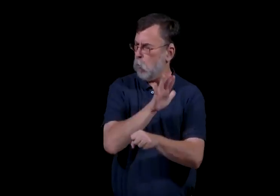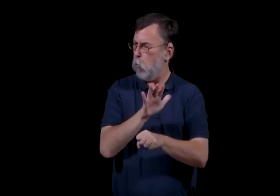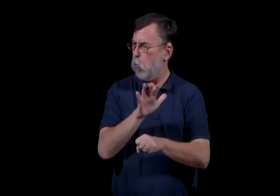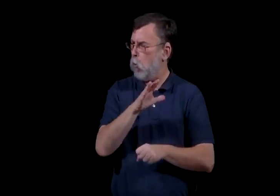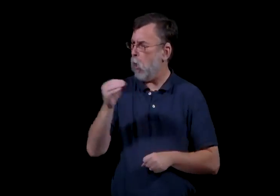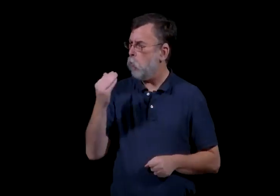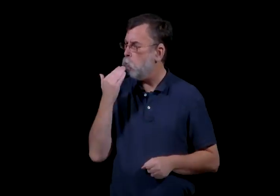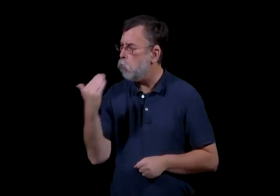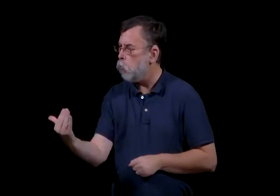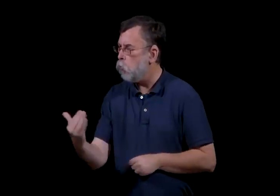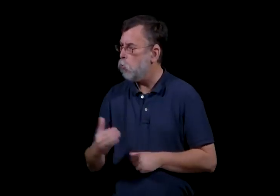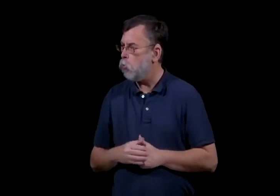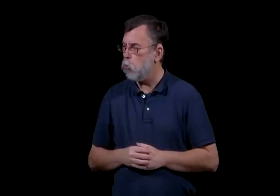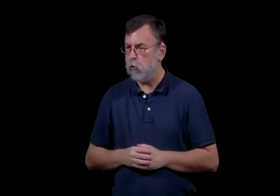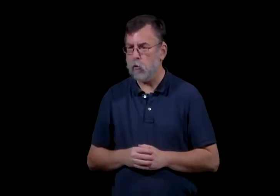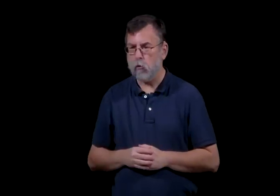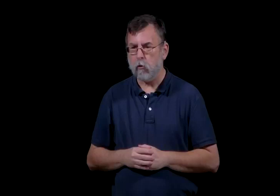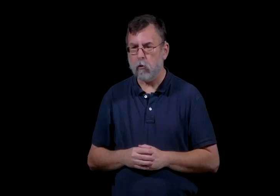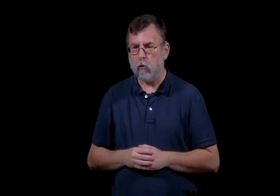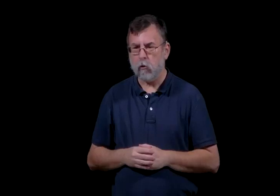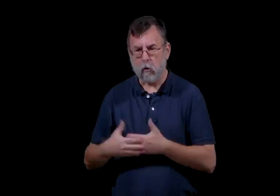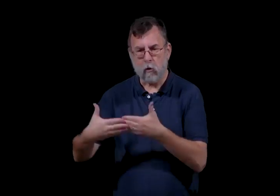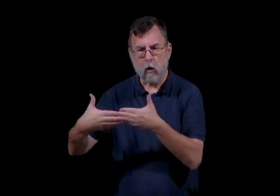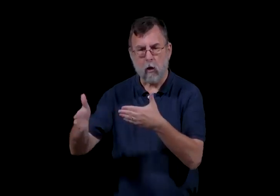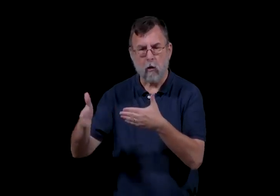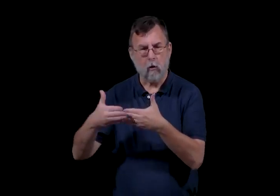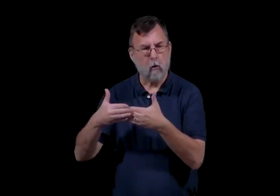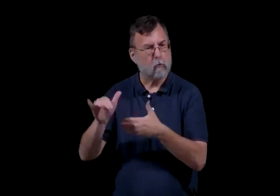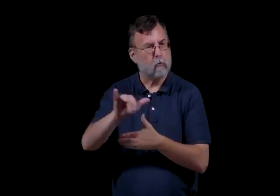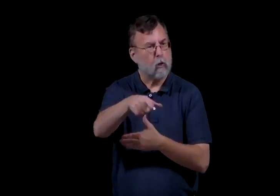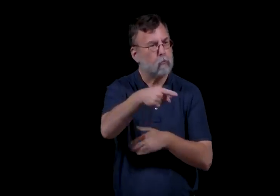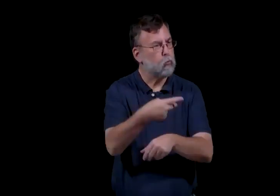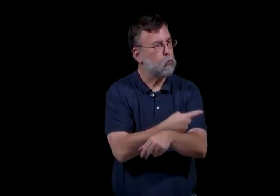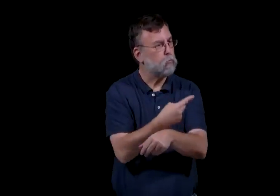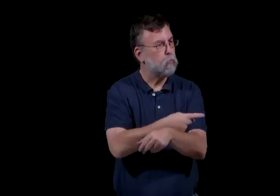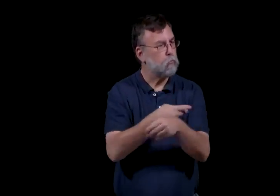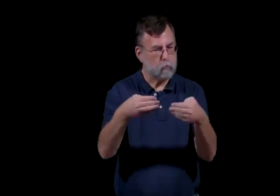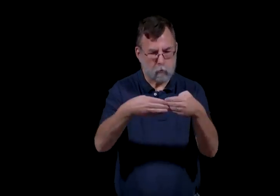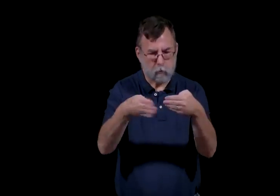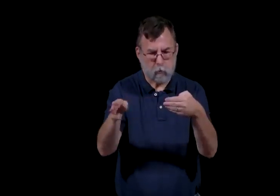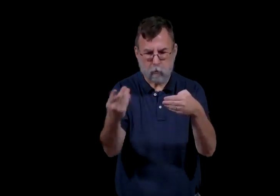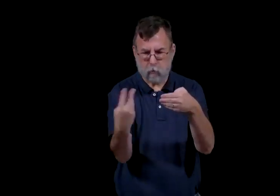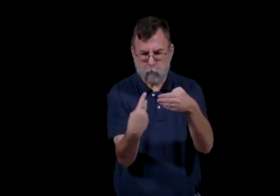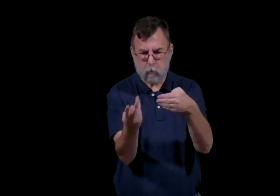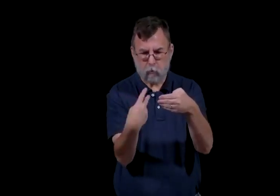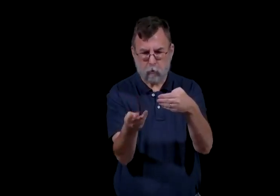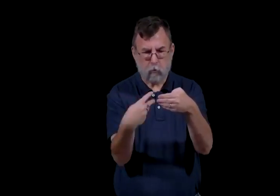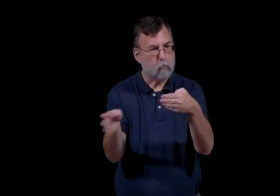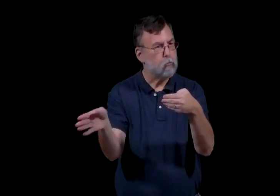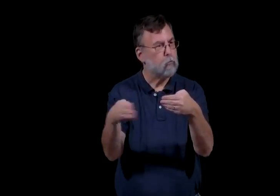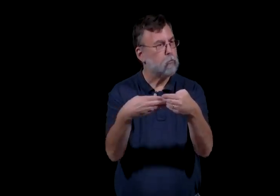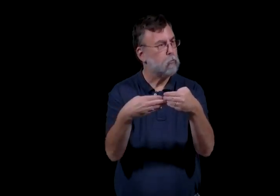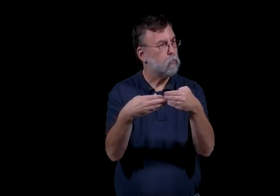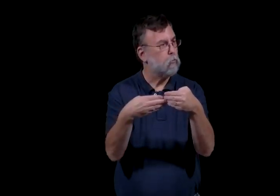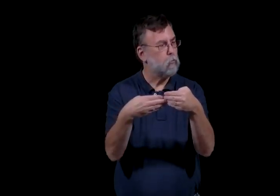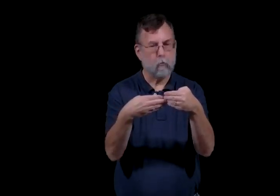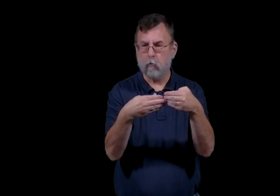And life abundantly, abundant and good. That's the gate. We are the sheep that come in and out through the